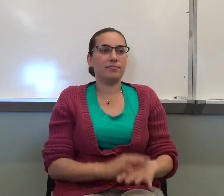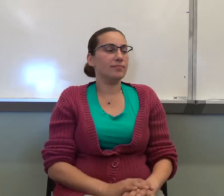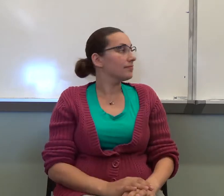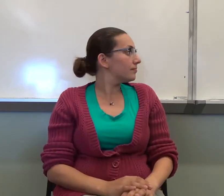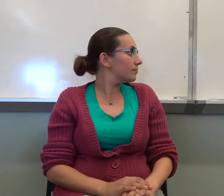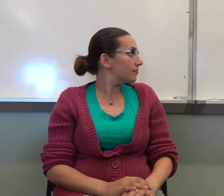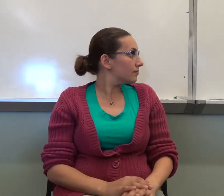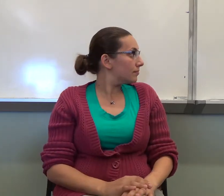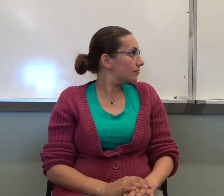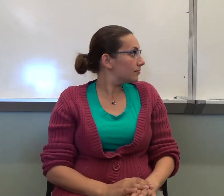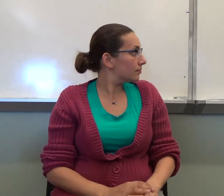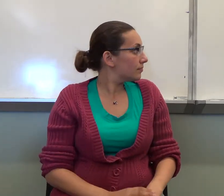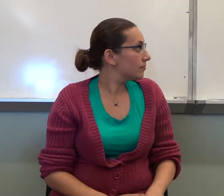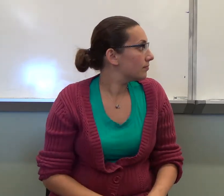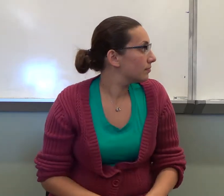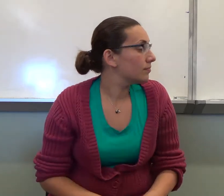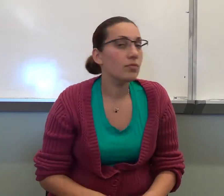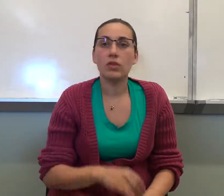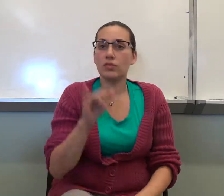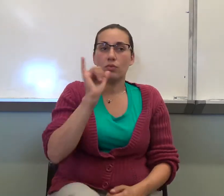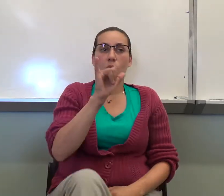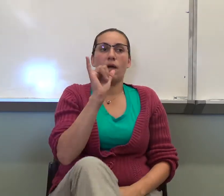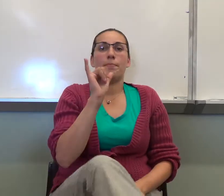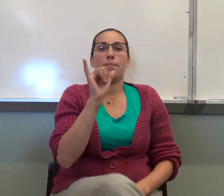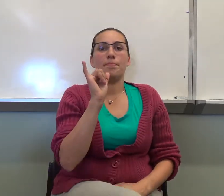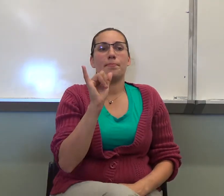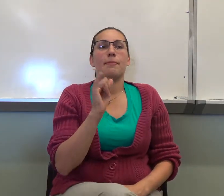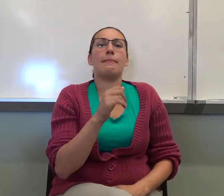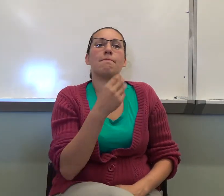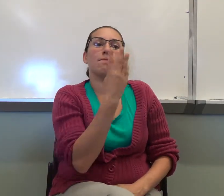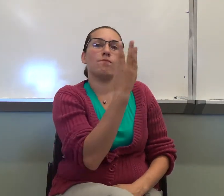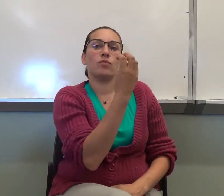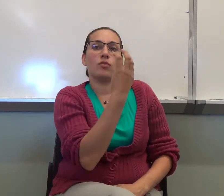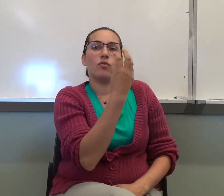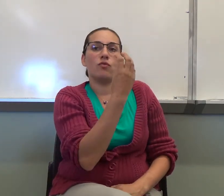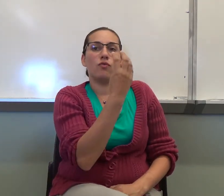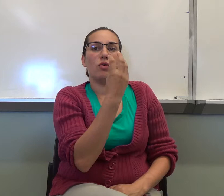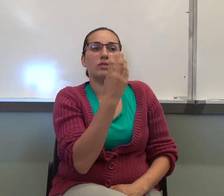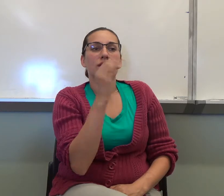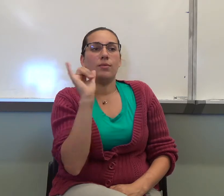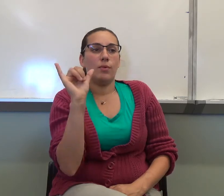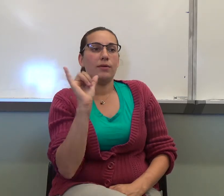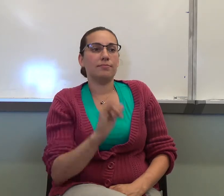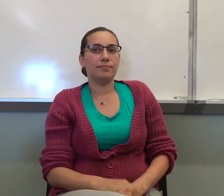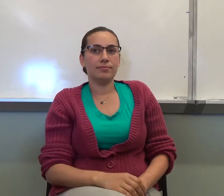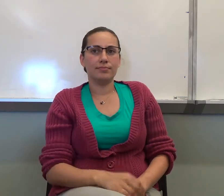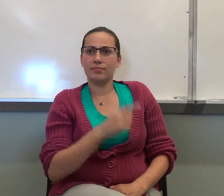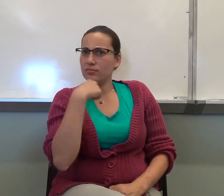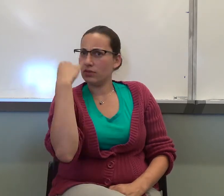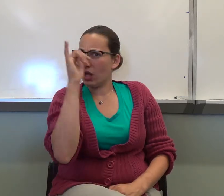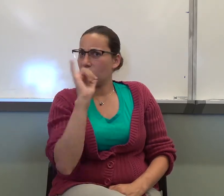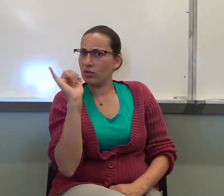And what are they? They're y's. So that's 14y. Well, that looks a bit like a distributive law, doesn't